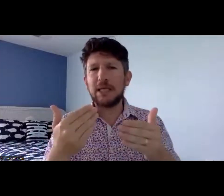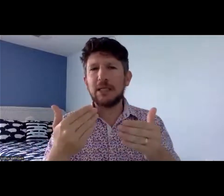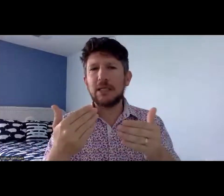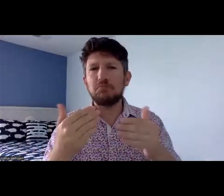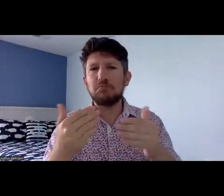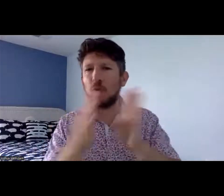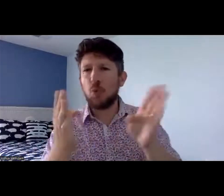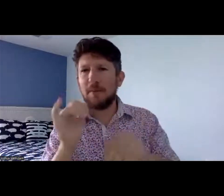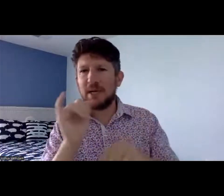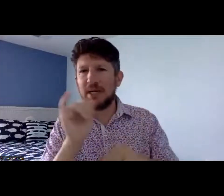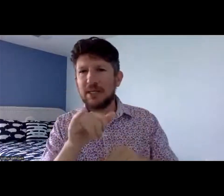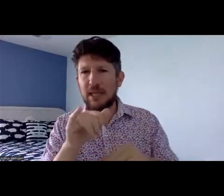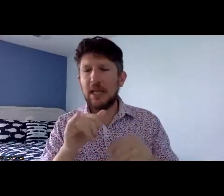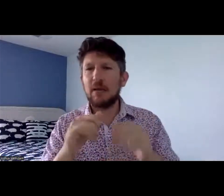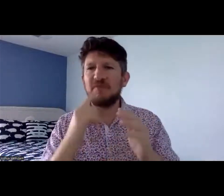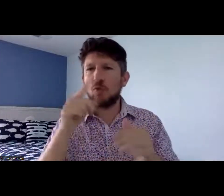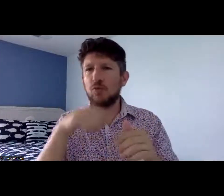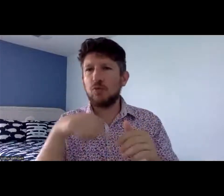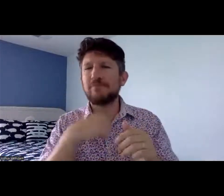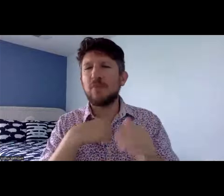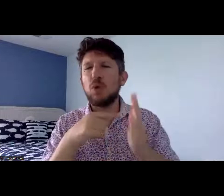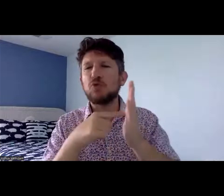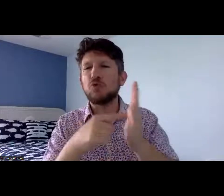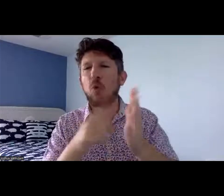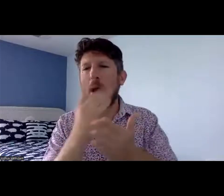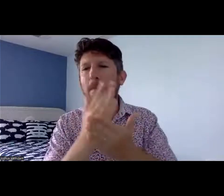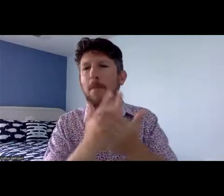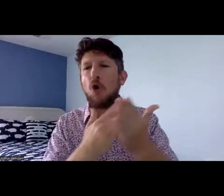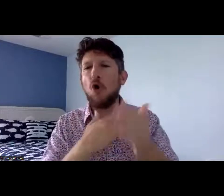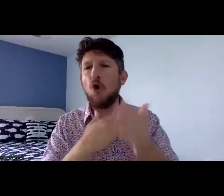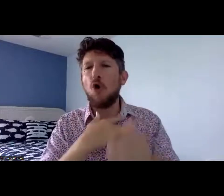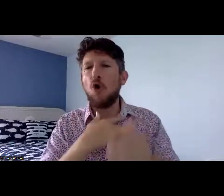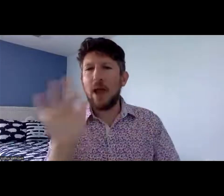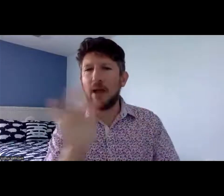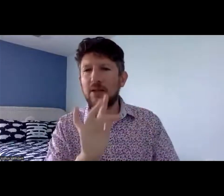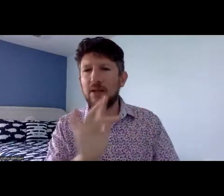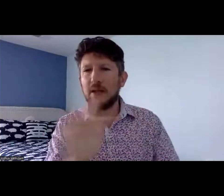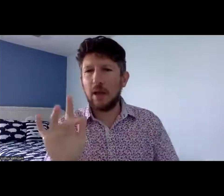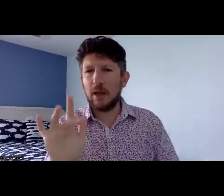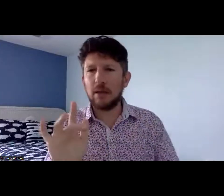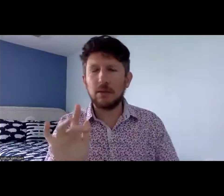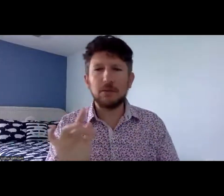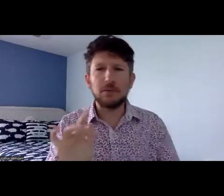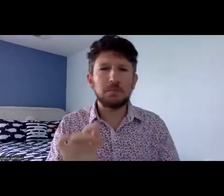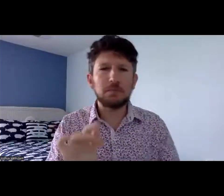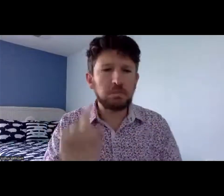some of what's expected in the psychological field. And so I'll share that with you with